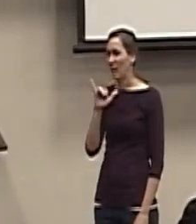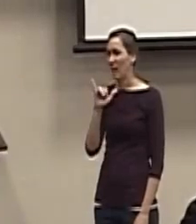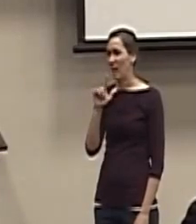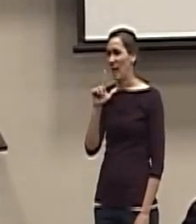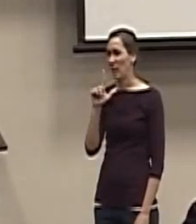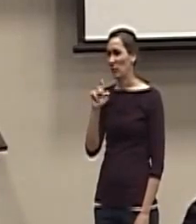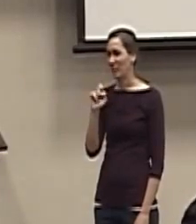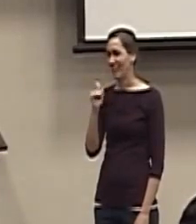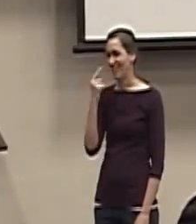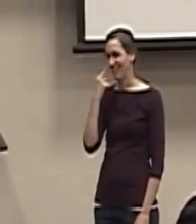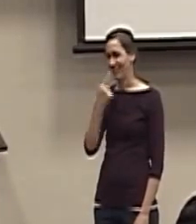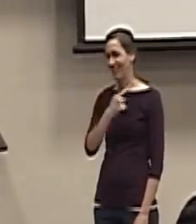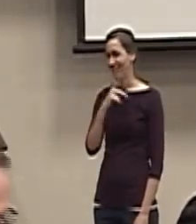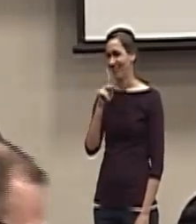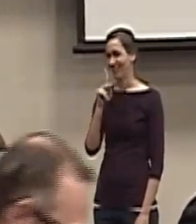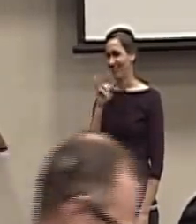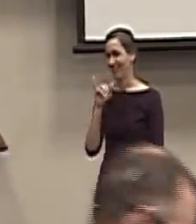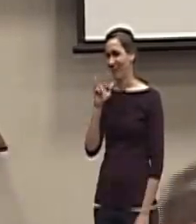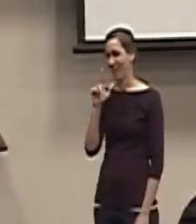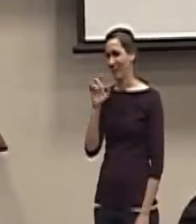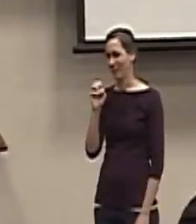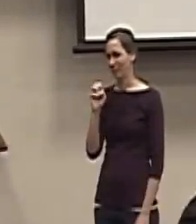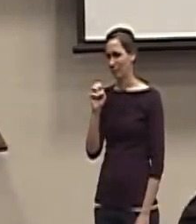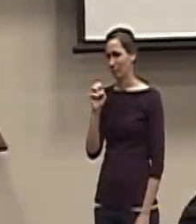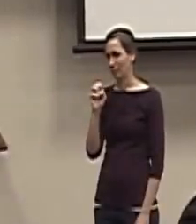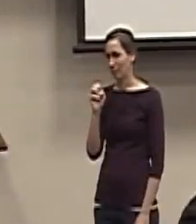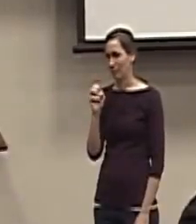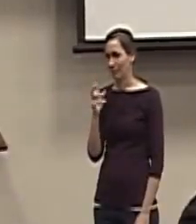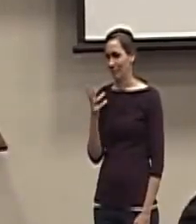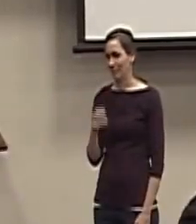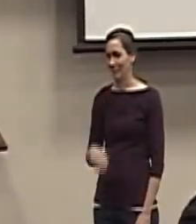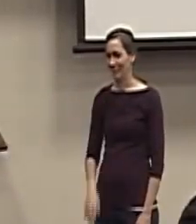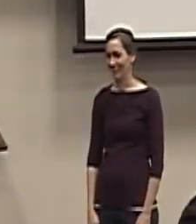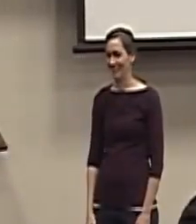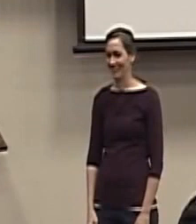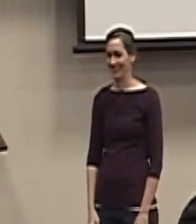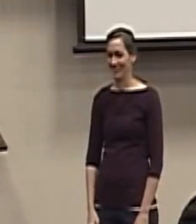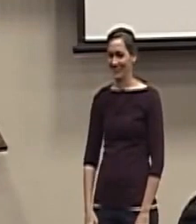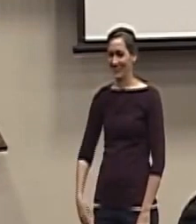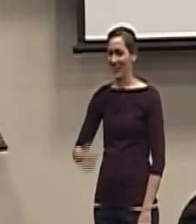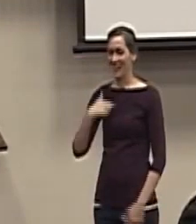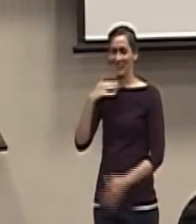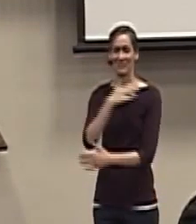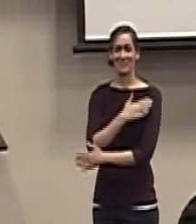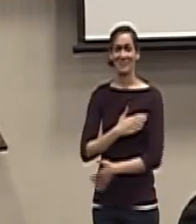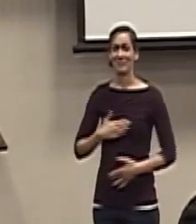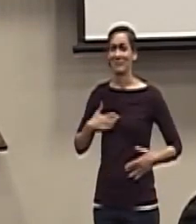Good morning. I appreciate the kind words,